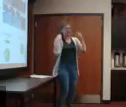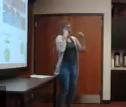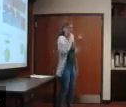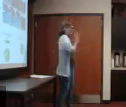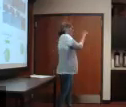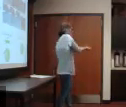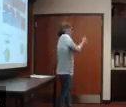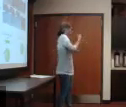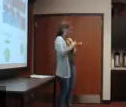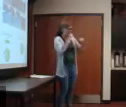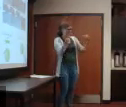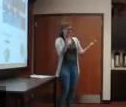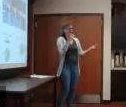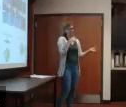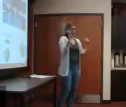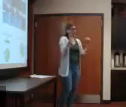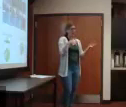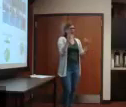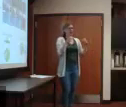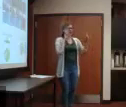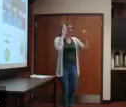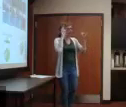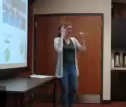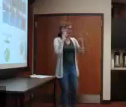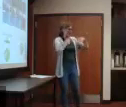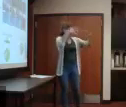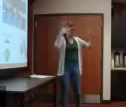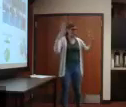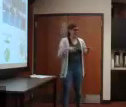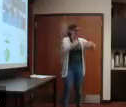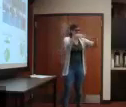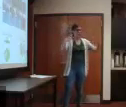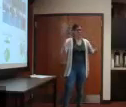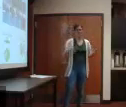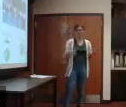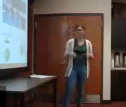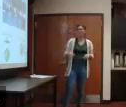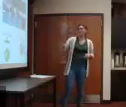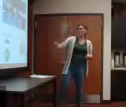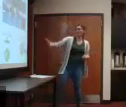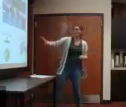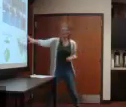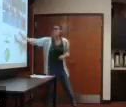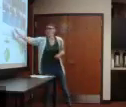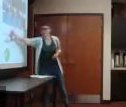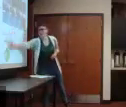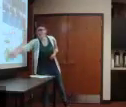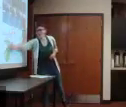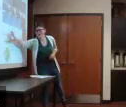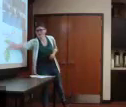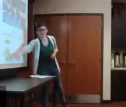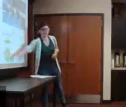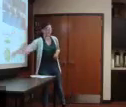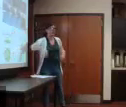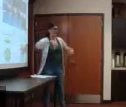I'm still using my body to mark the space where Lisa and Mary are located. in life science space. So both of those cases would